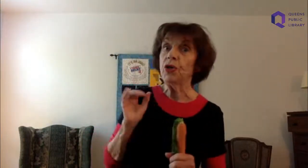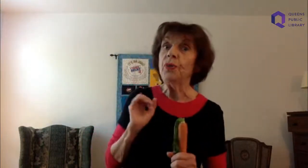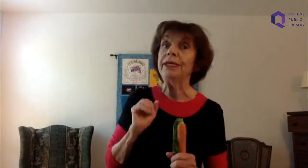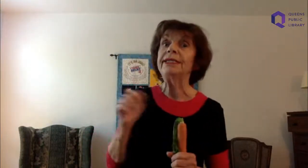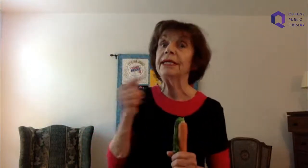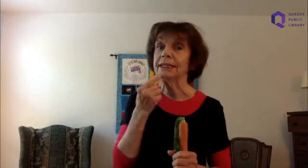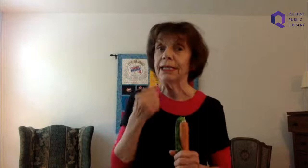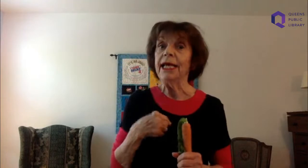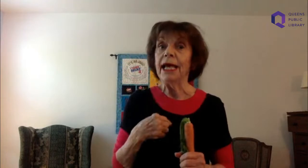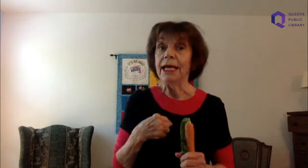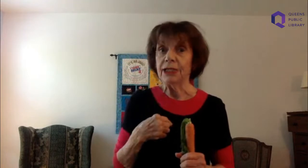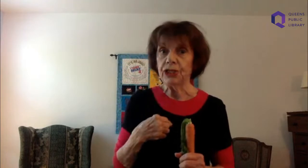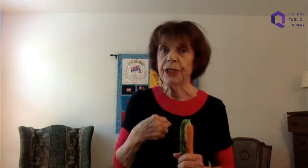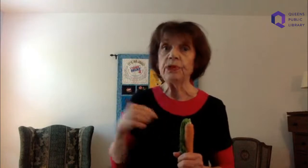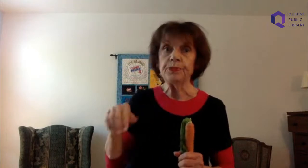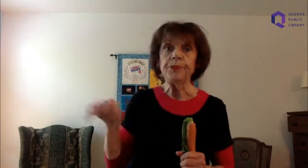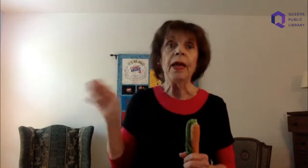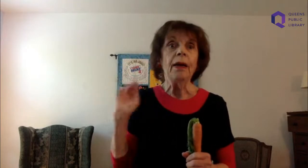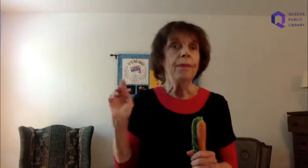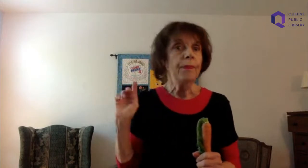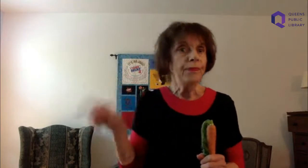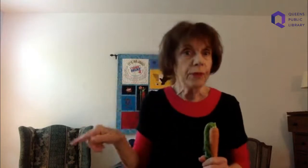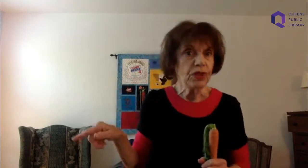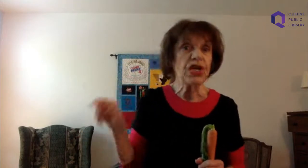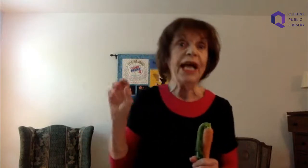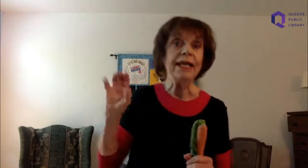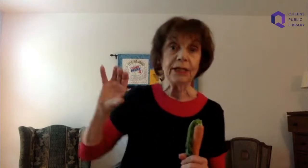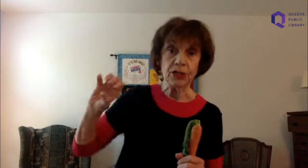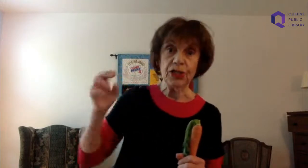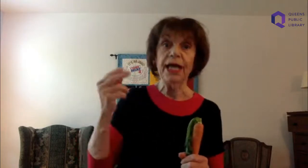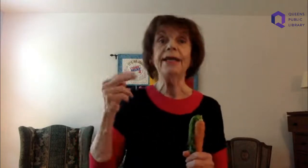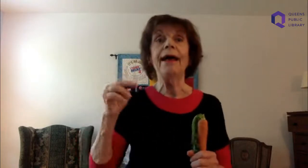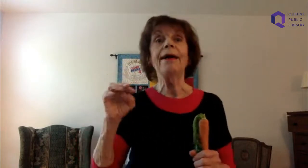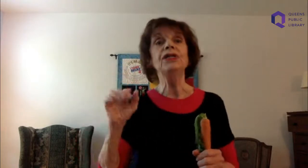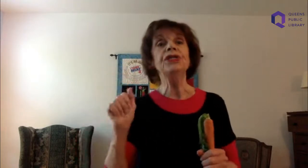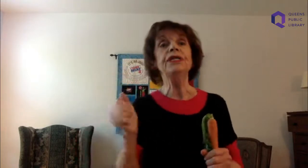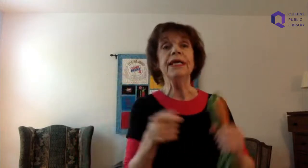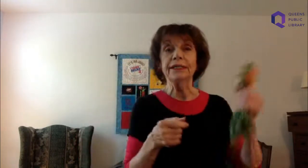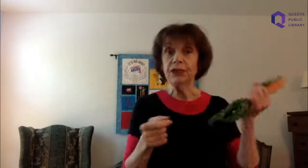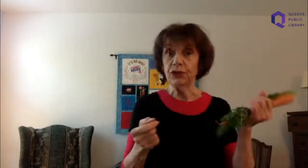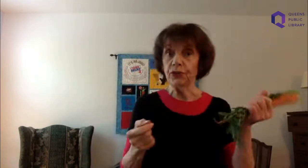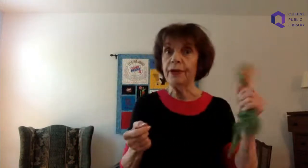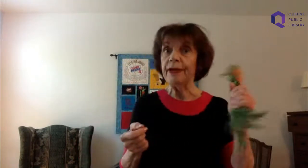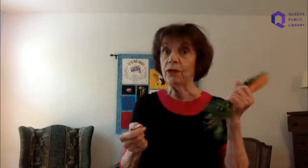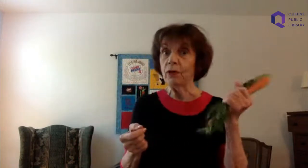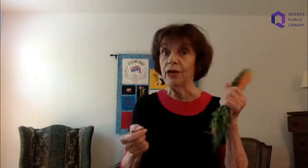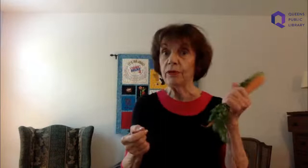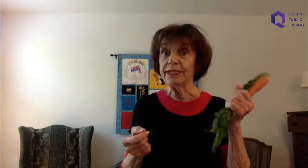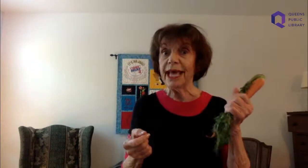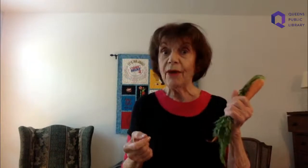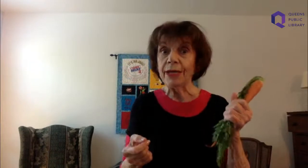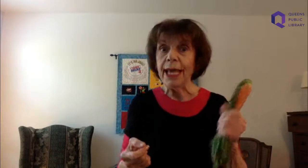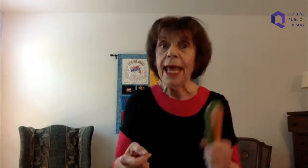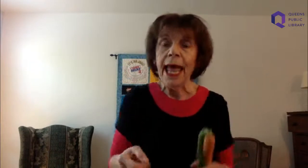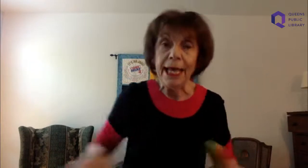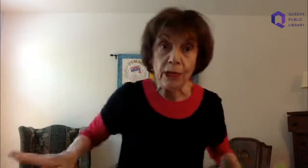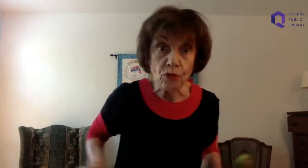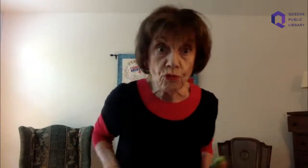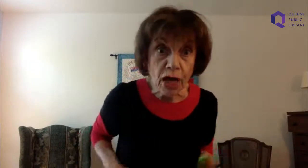Yuan tells it. And she was from China, and she tells the story about the Great Enormous Carrot. And in